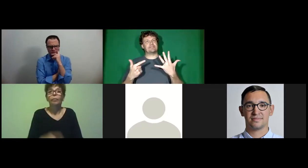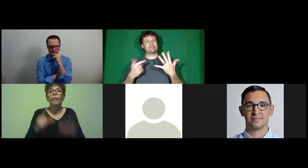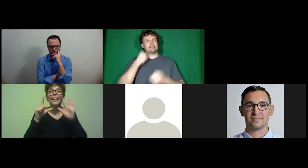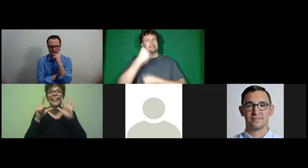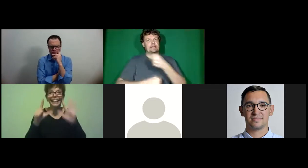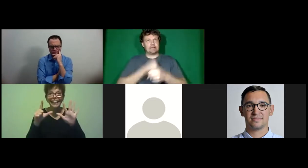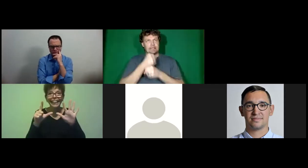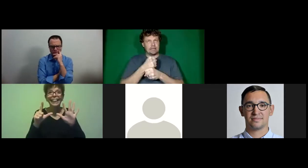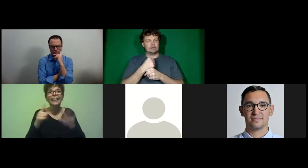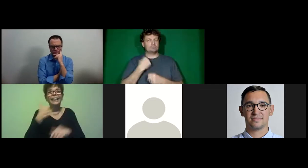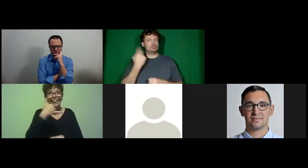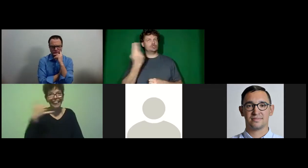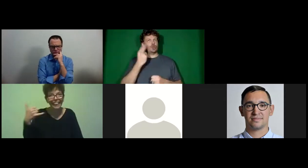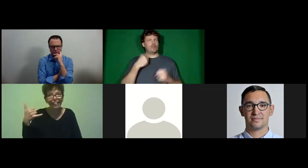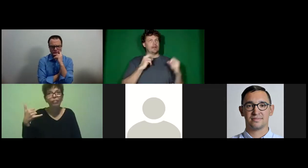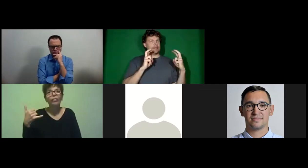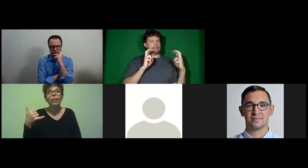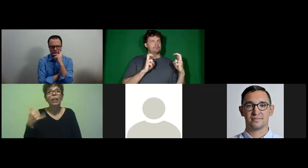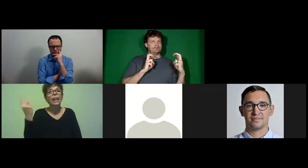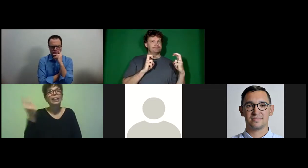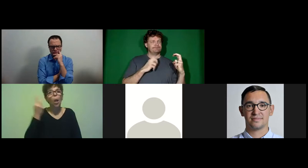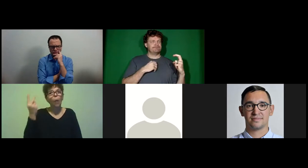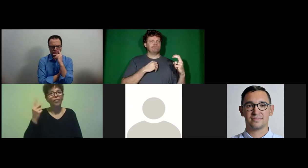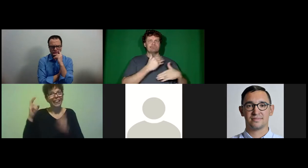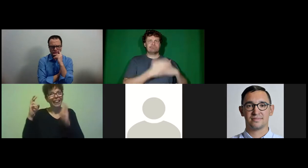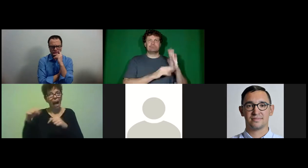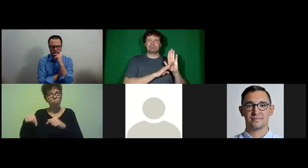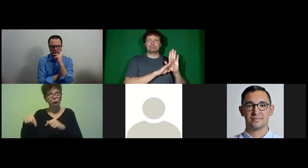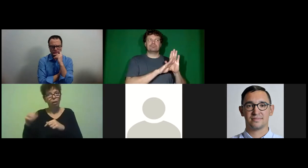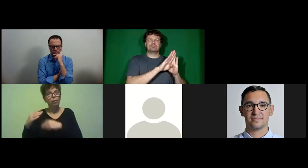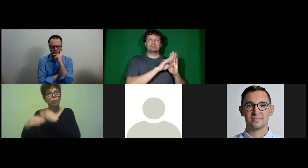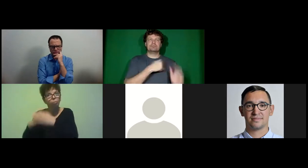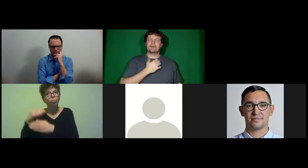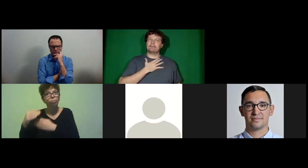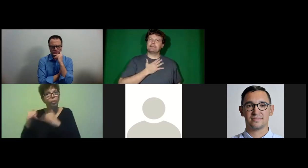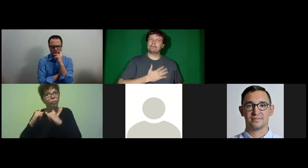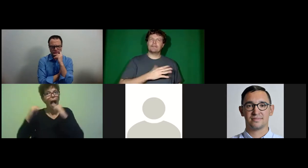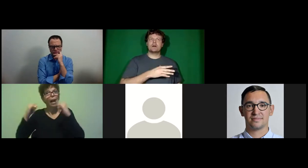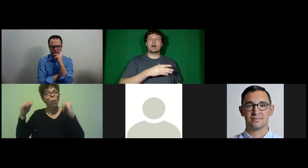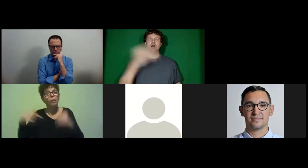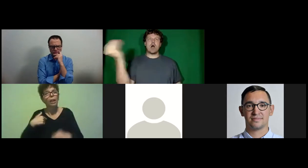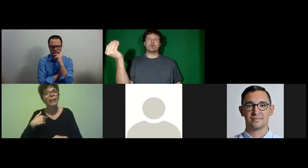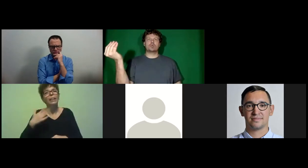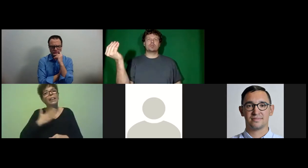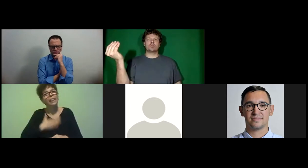Who supported you during those 7 years in all those different teams? Was it the managers or who did you get most of your support from?